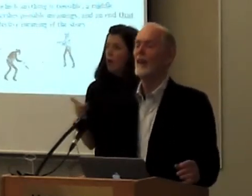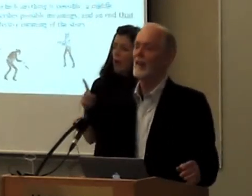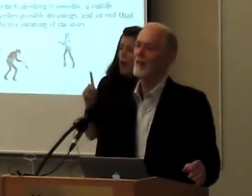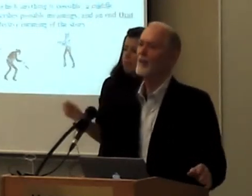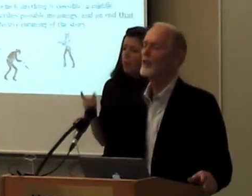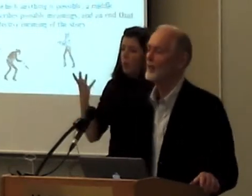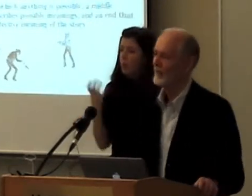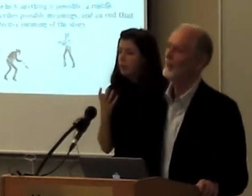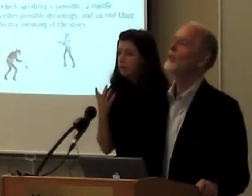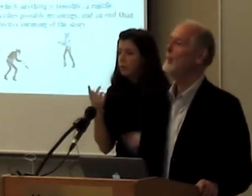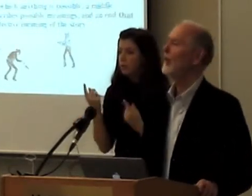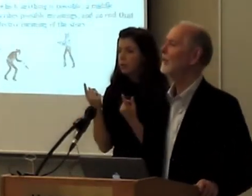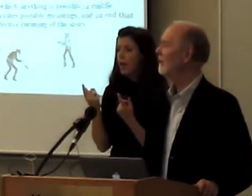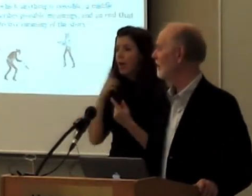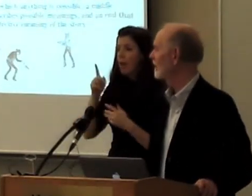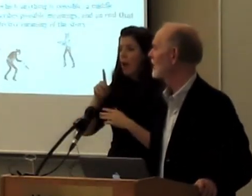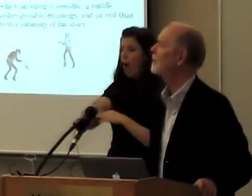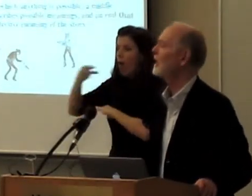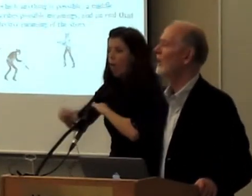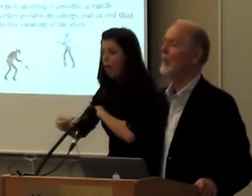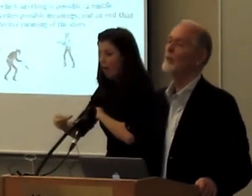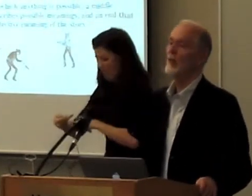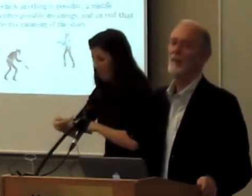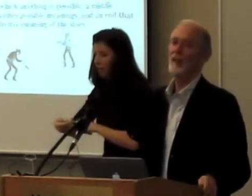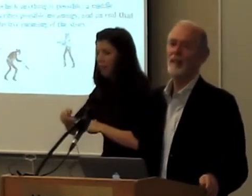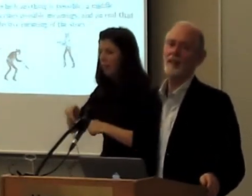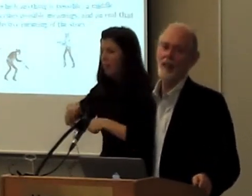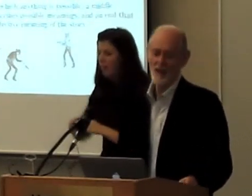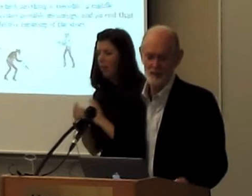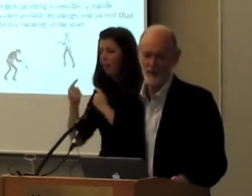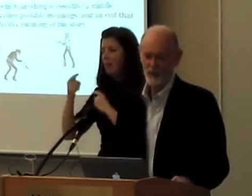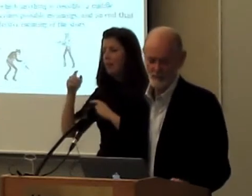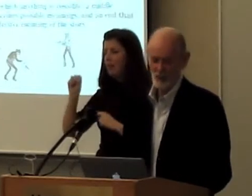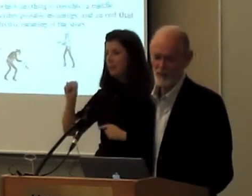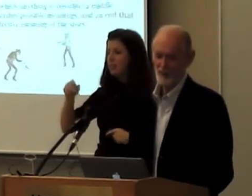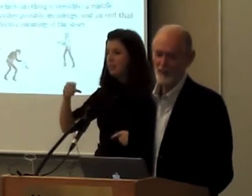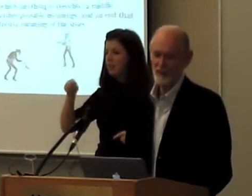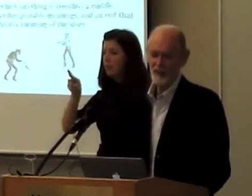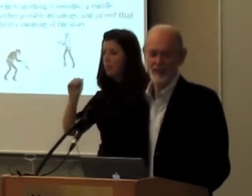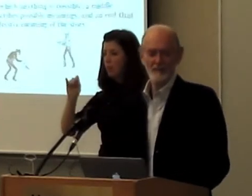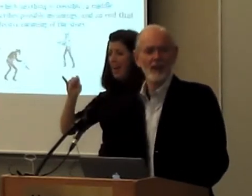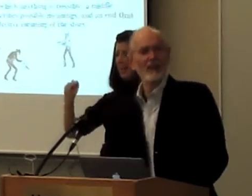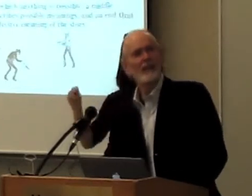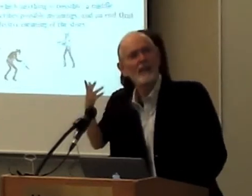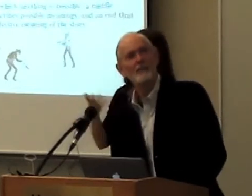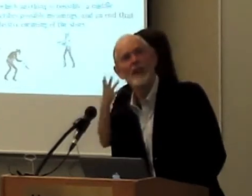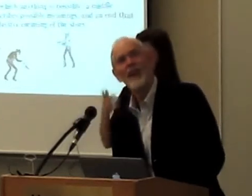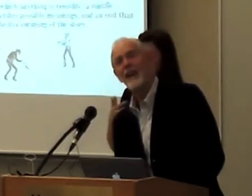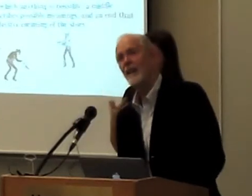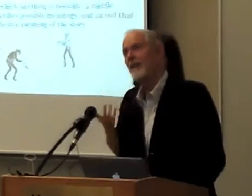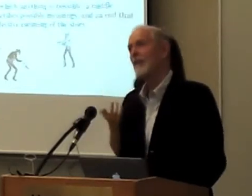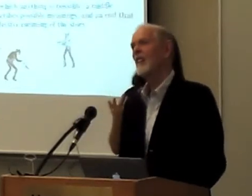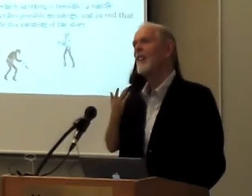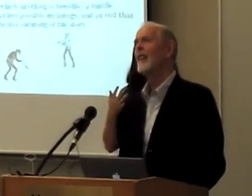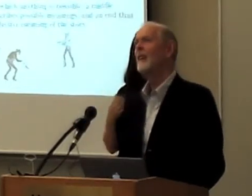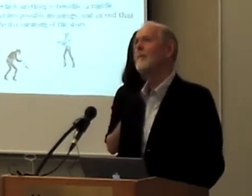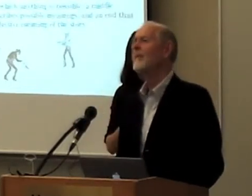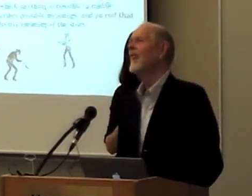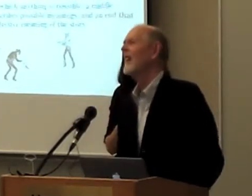door, you trip up, sprain your ankle really badly, which is an appropriate punishment,